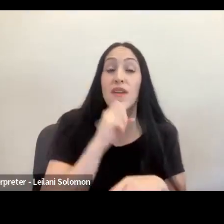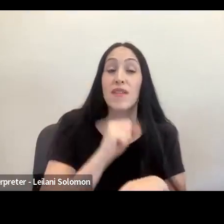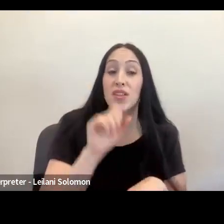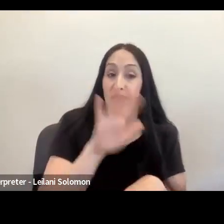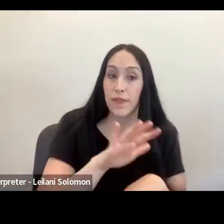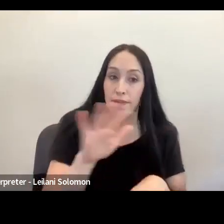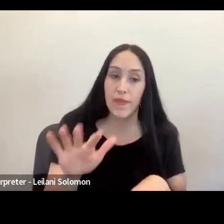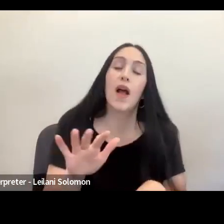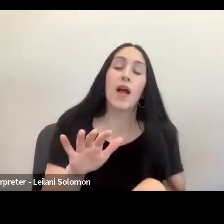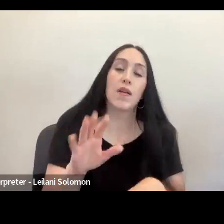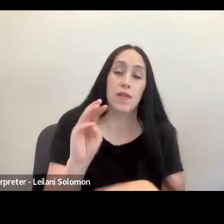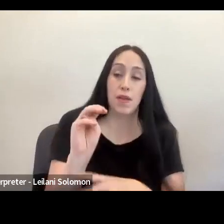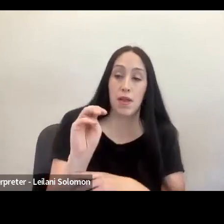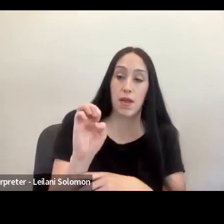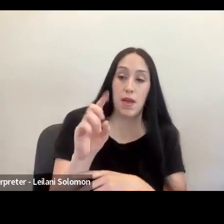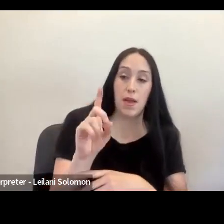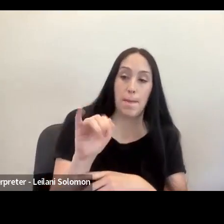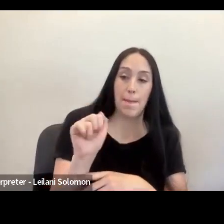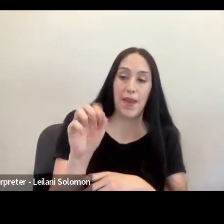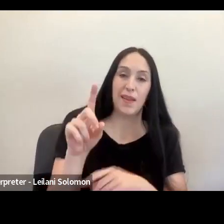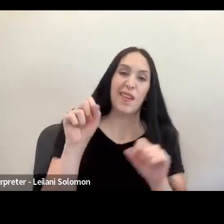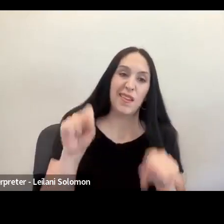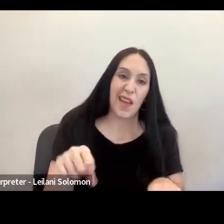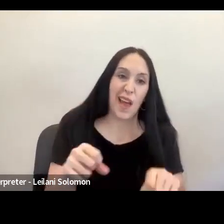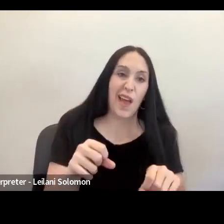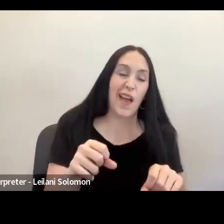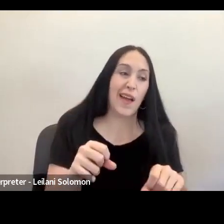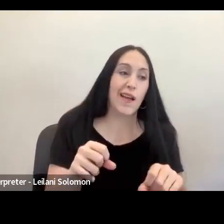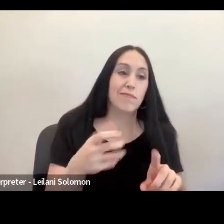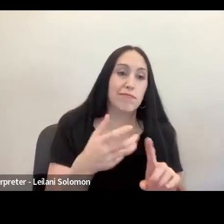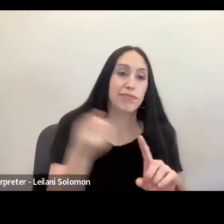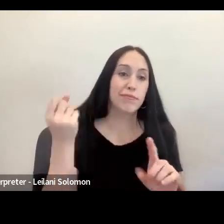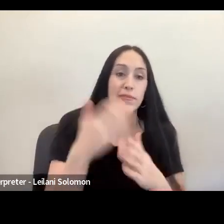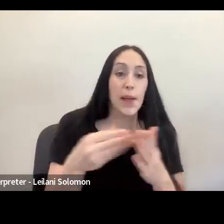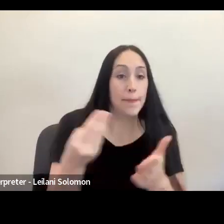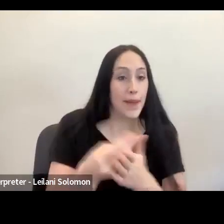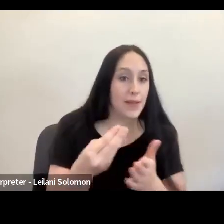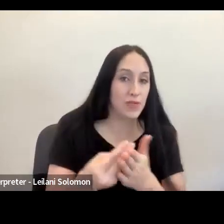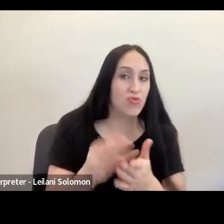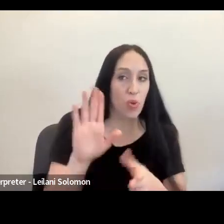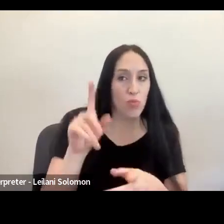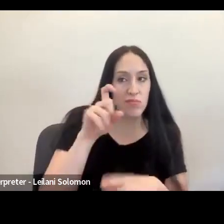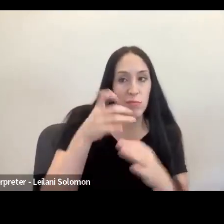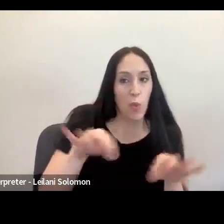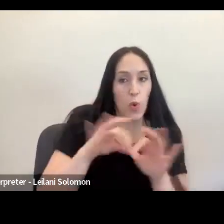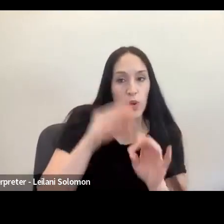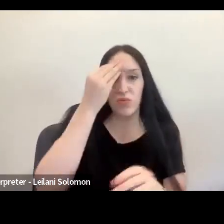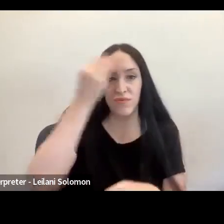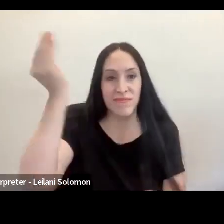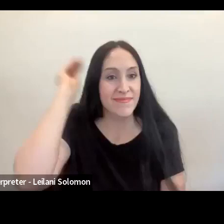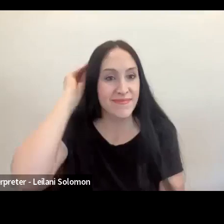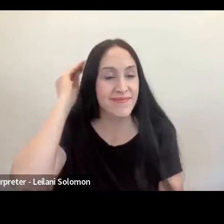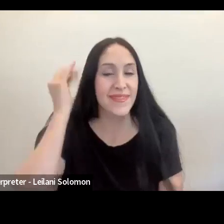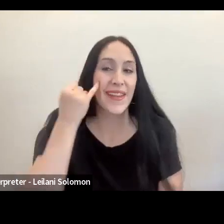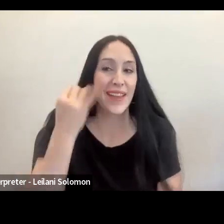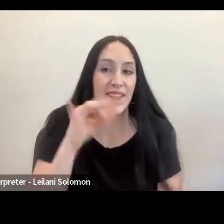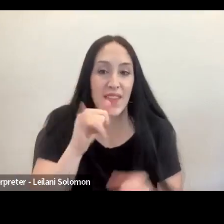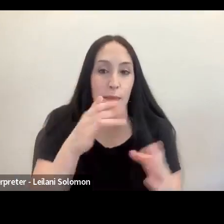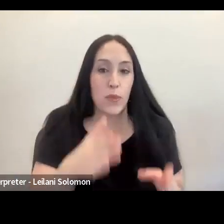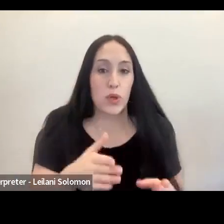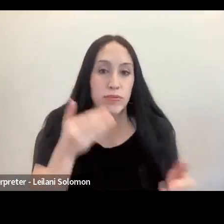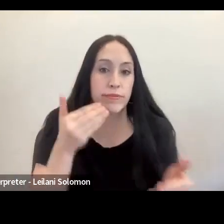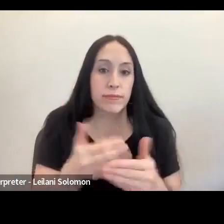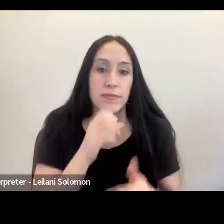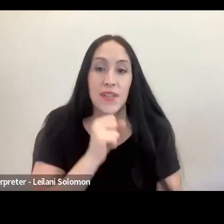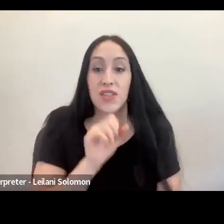to think about as your beneficiary of the ABLE account approaches 55, that you might want to have that account spin